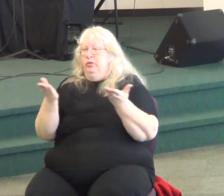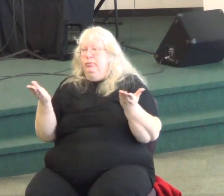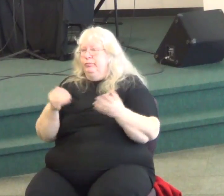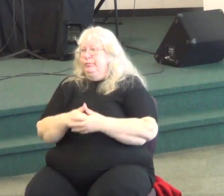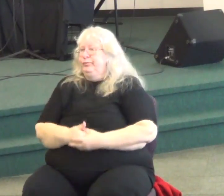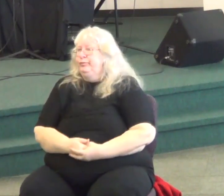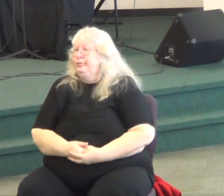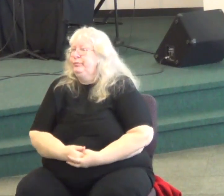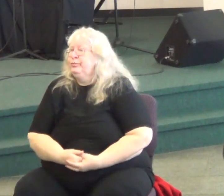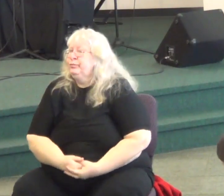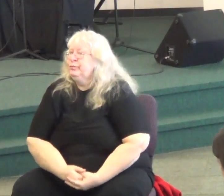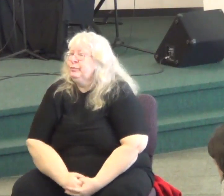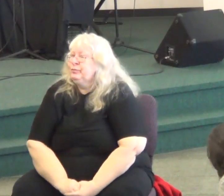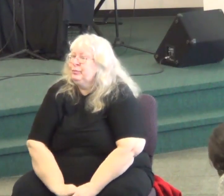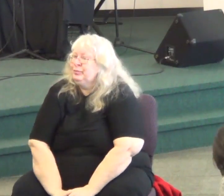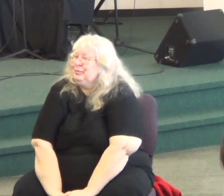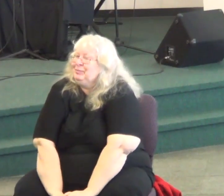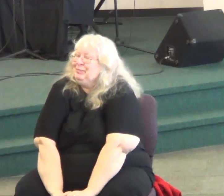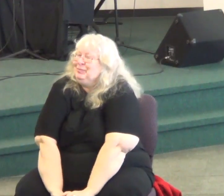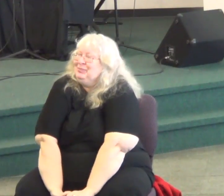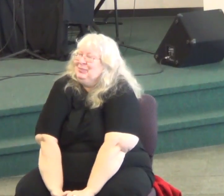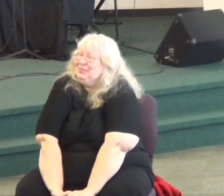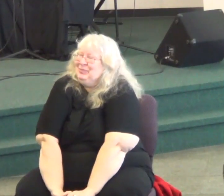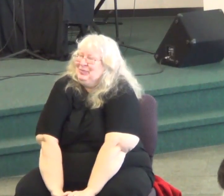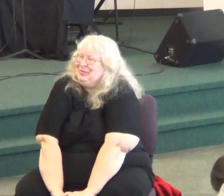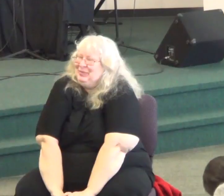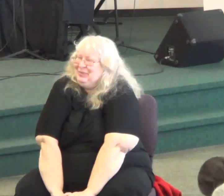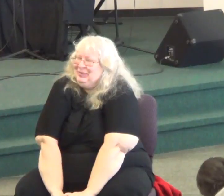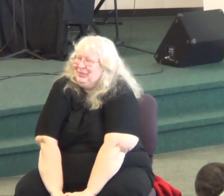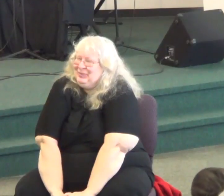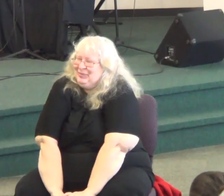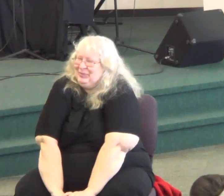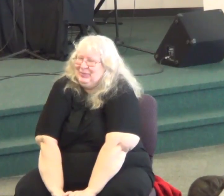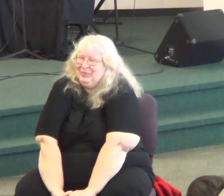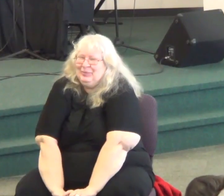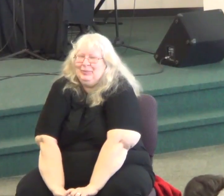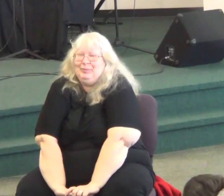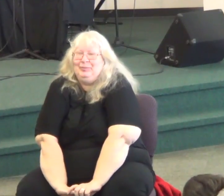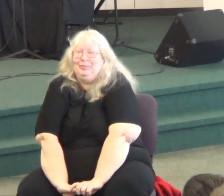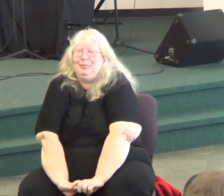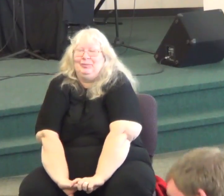Sorry.